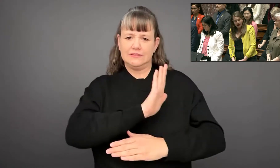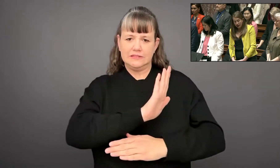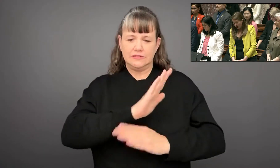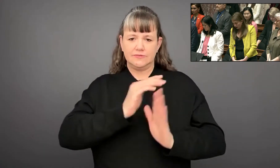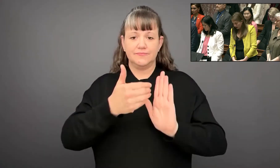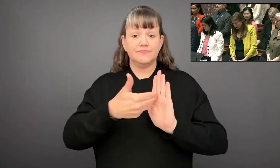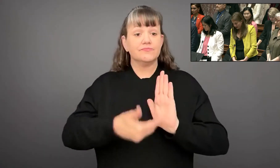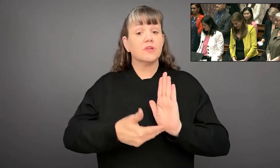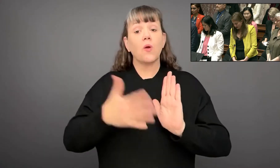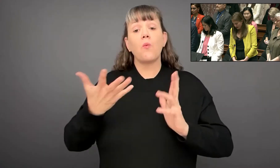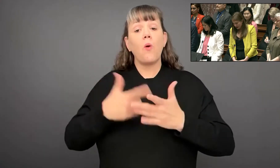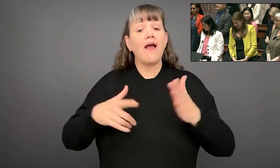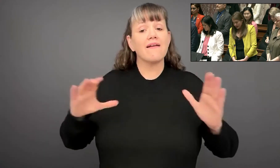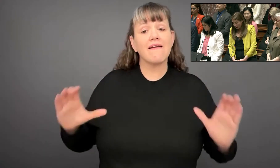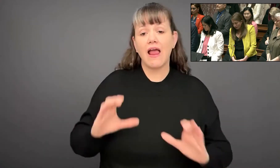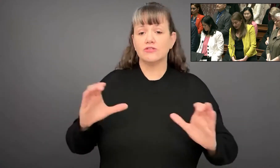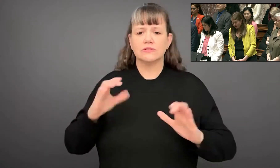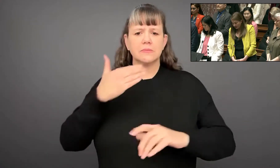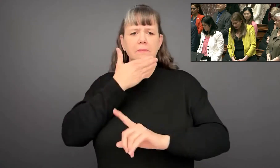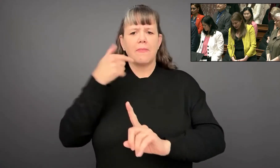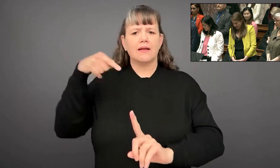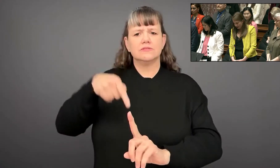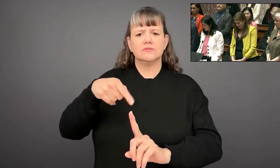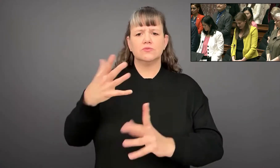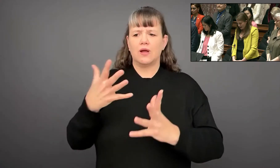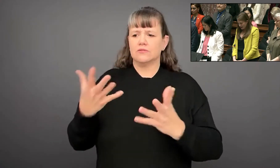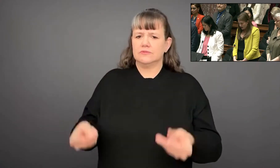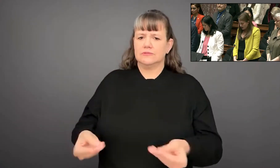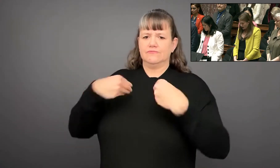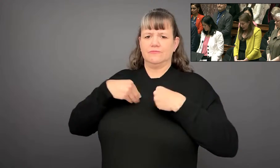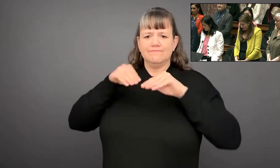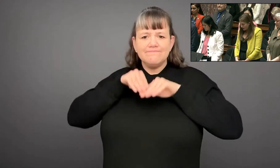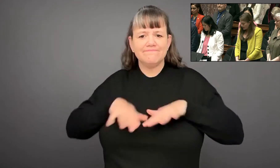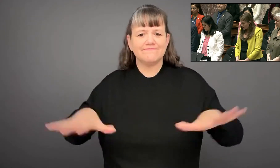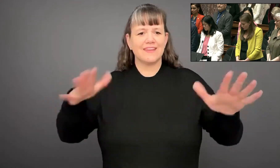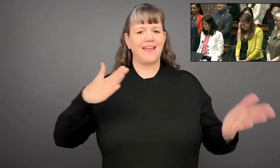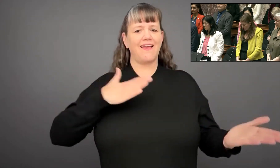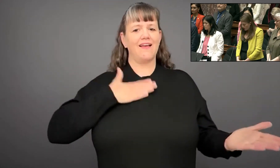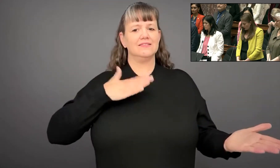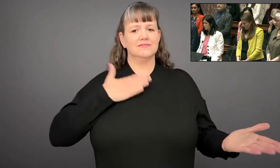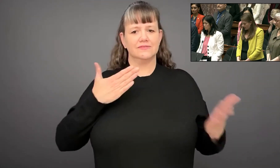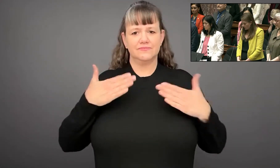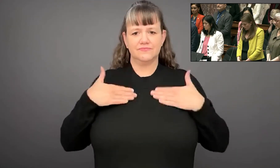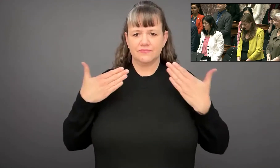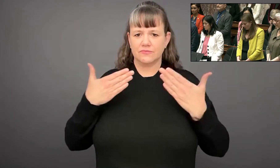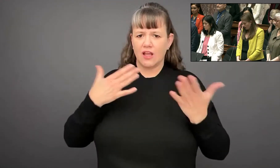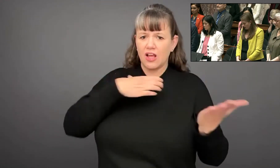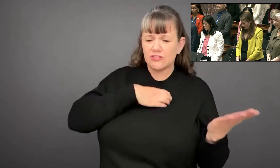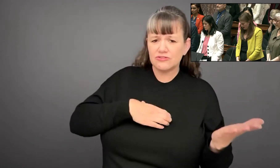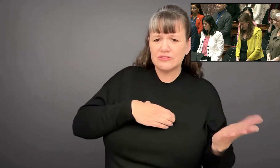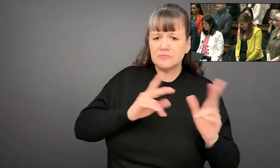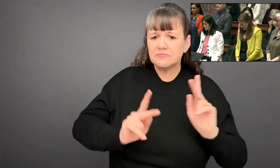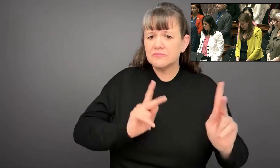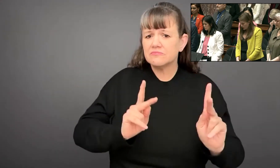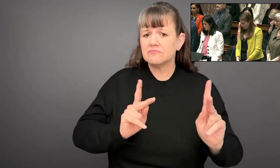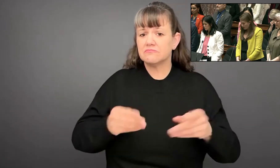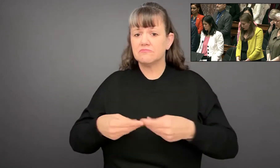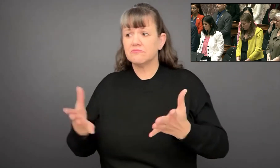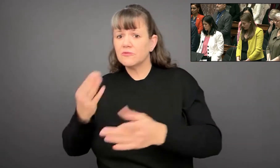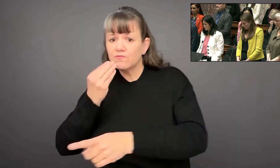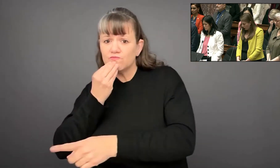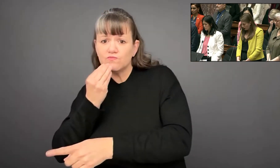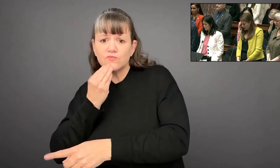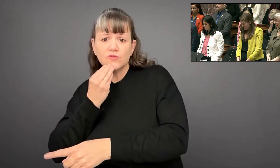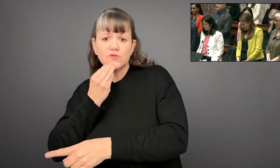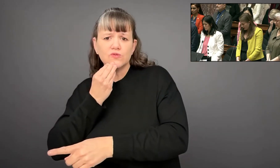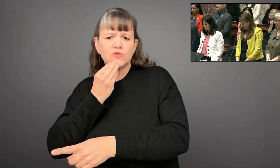to feed the hungry, to help the afflicted, to lighten the sorrow of the sorrowful, to